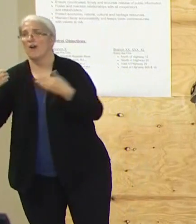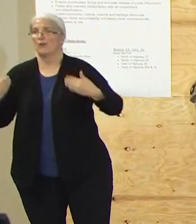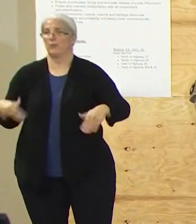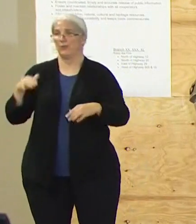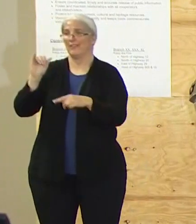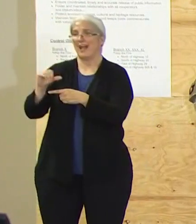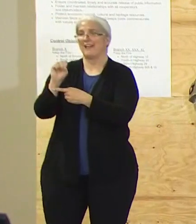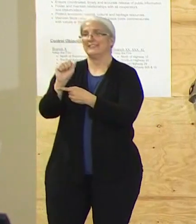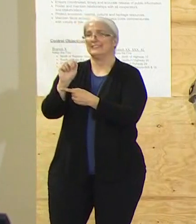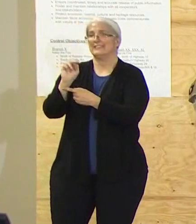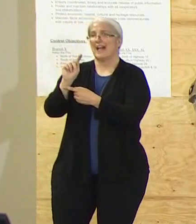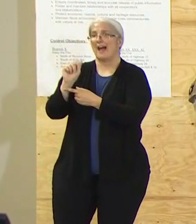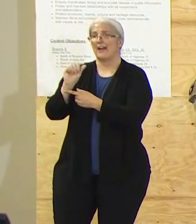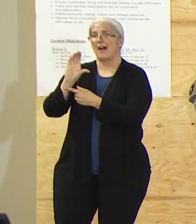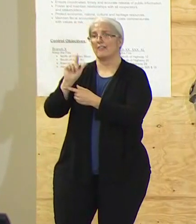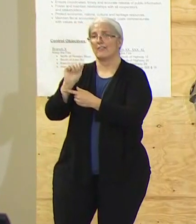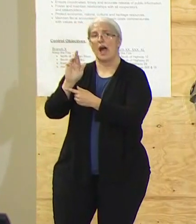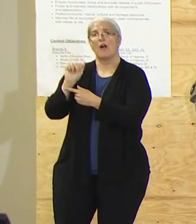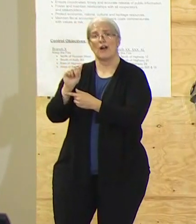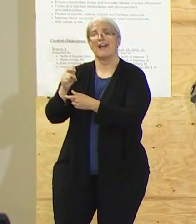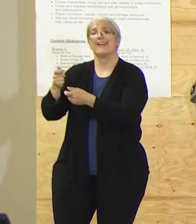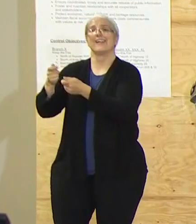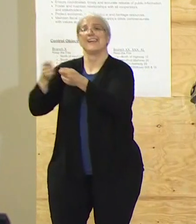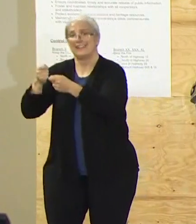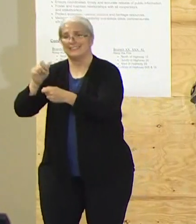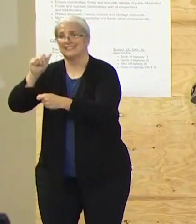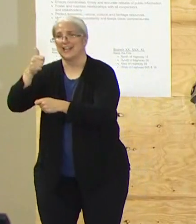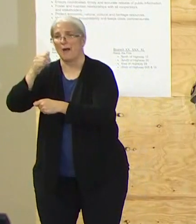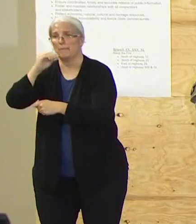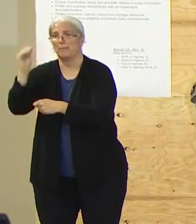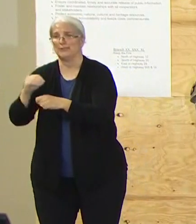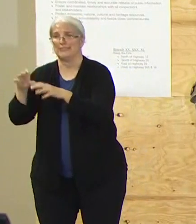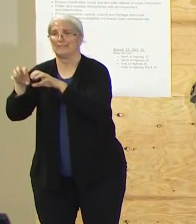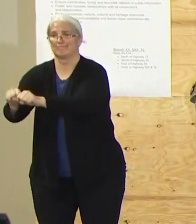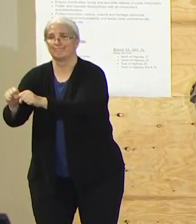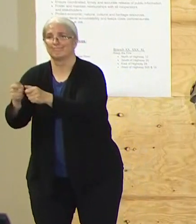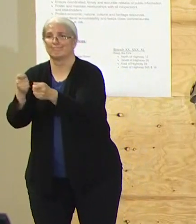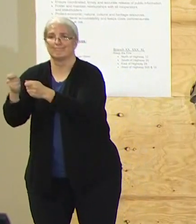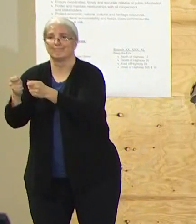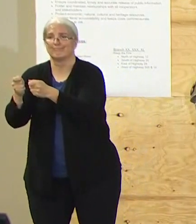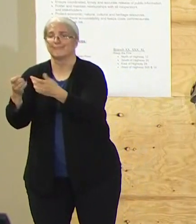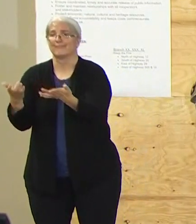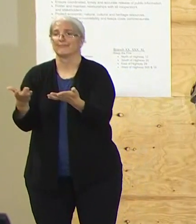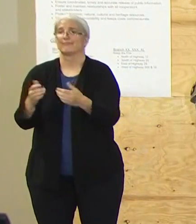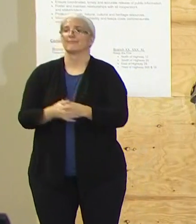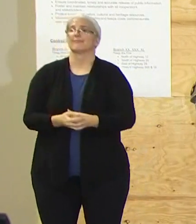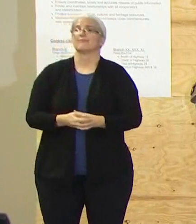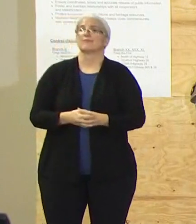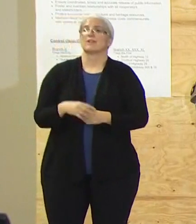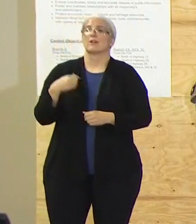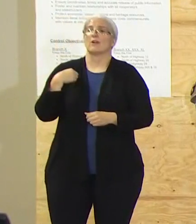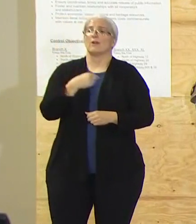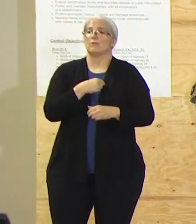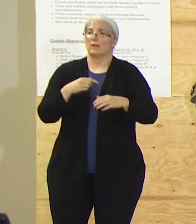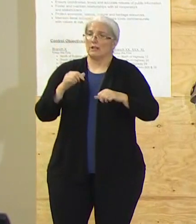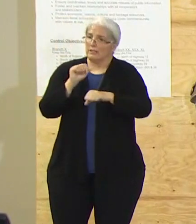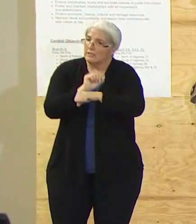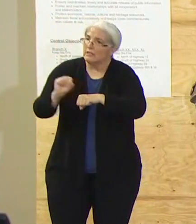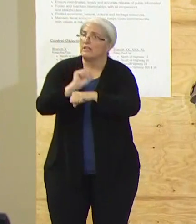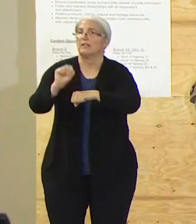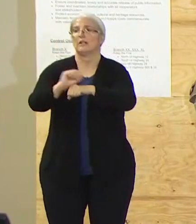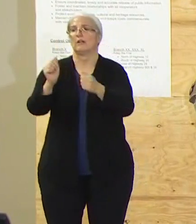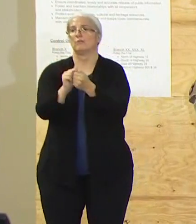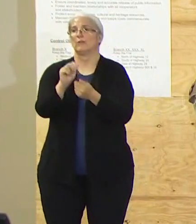10% contained, while we're dealing with about 219,000 acres here in this complex, the